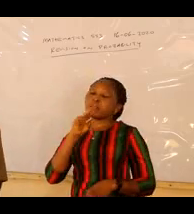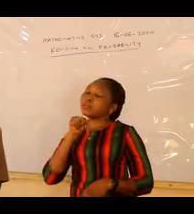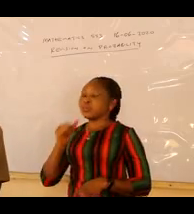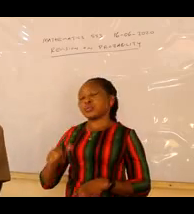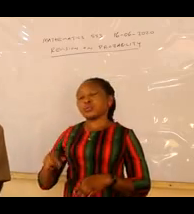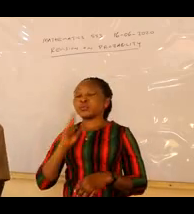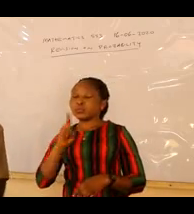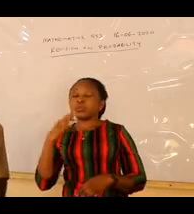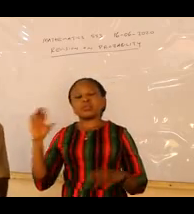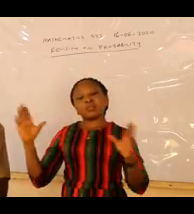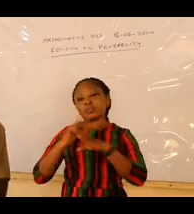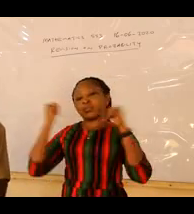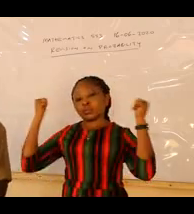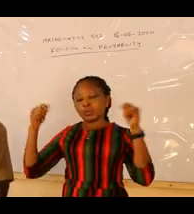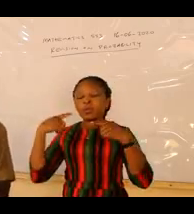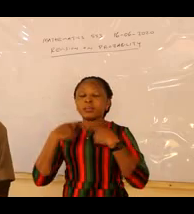try a luck.